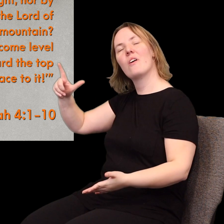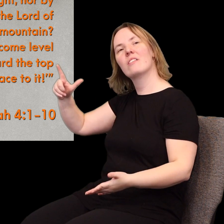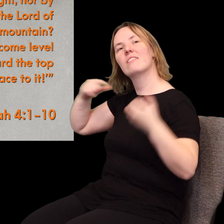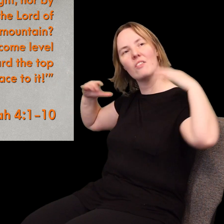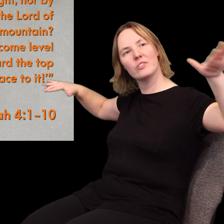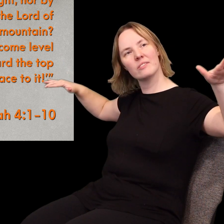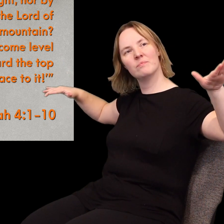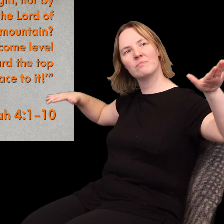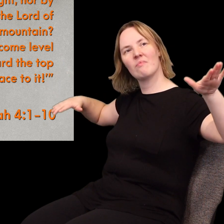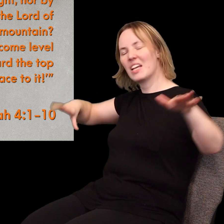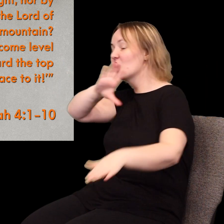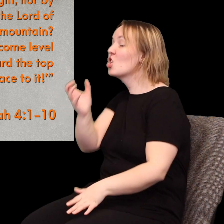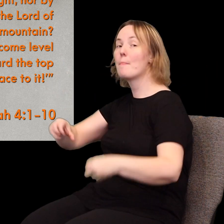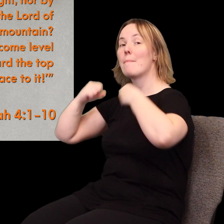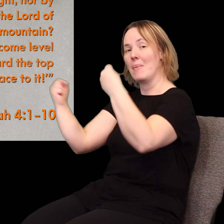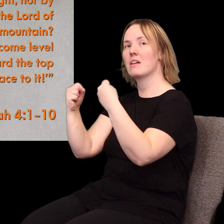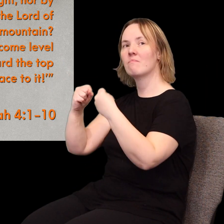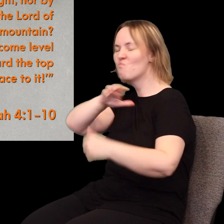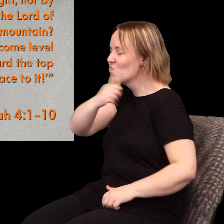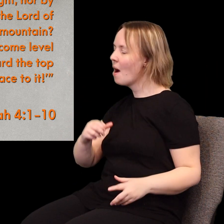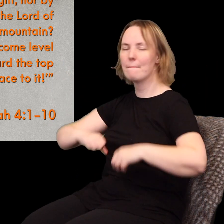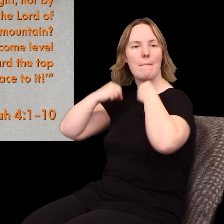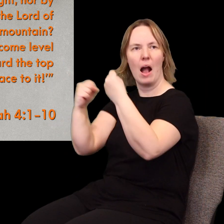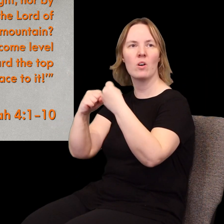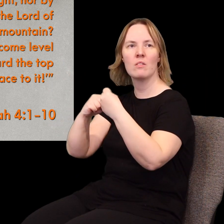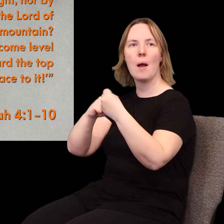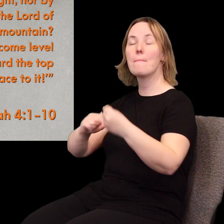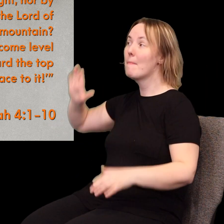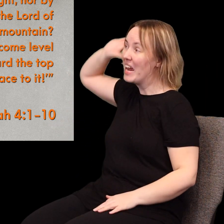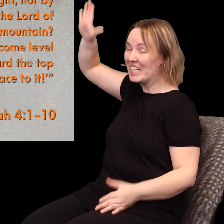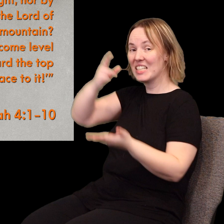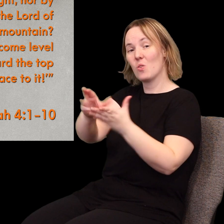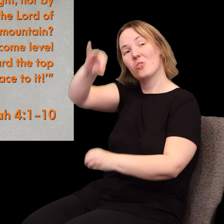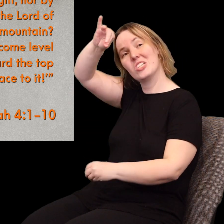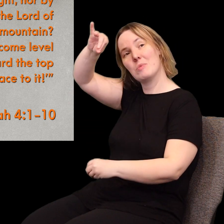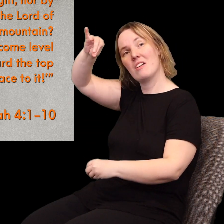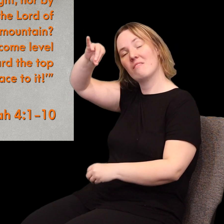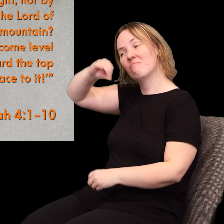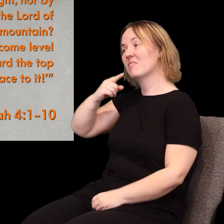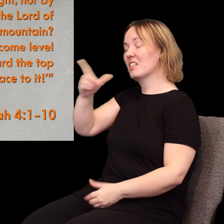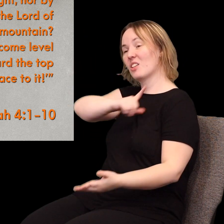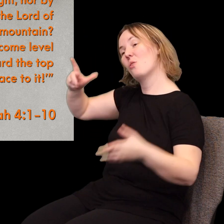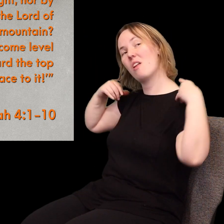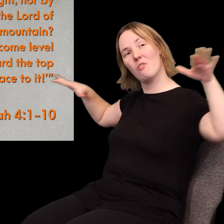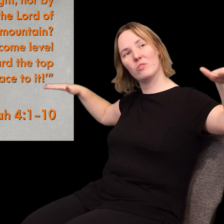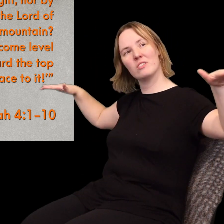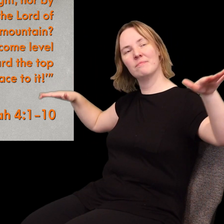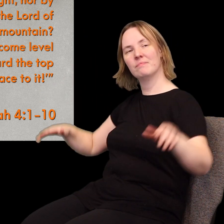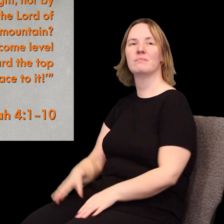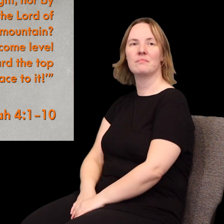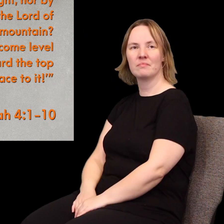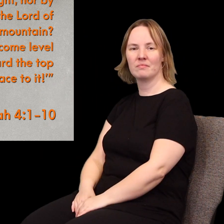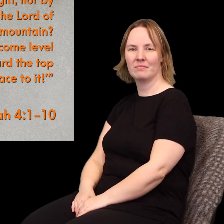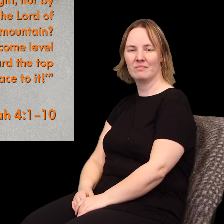says the Lord of hosts. We say that again. It's not by might, it's not by power, but by my spirit, says the Lord of hosts.